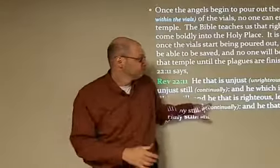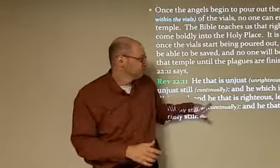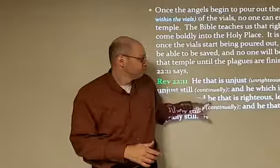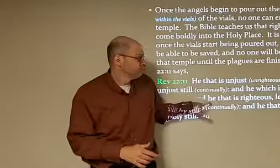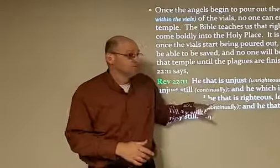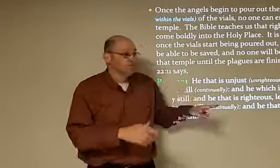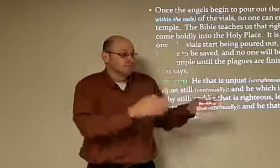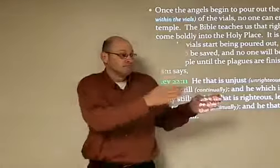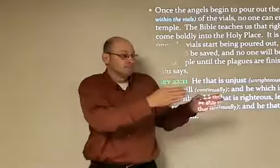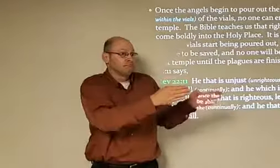And he